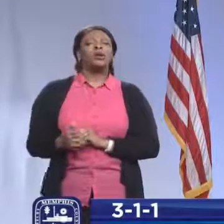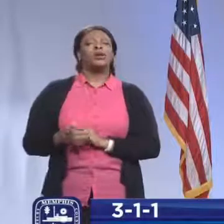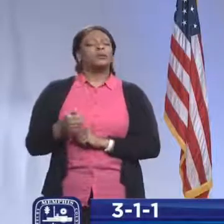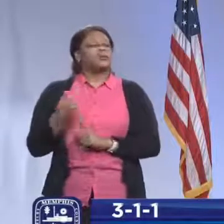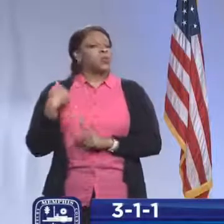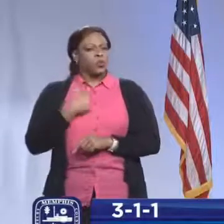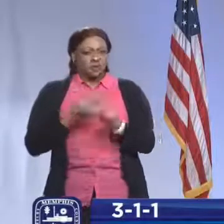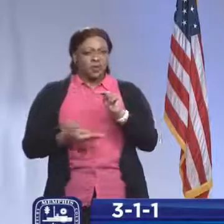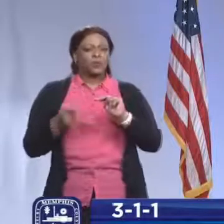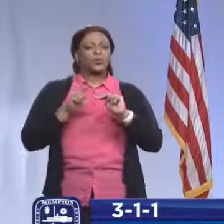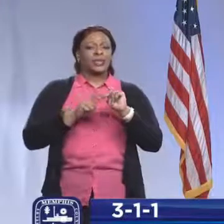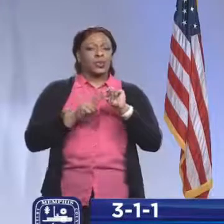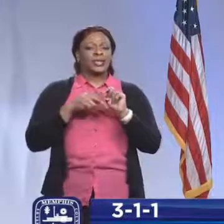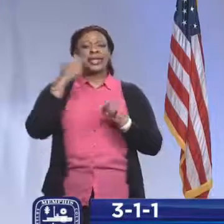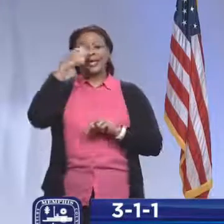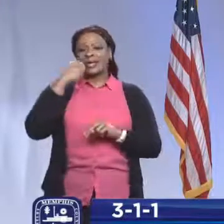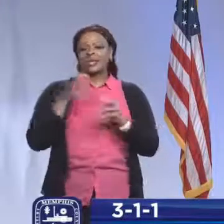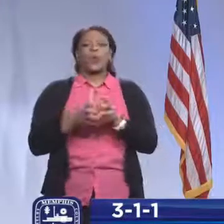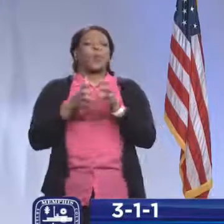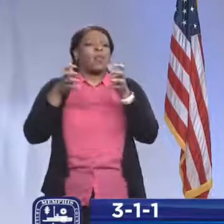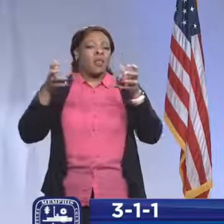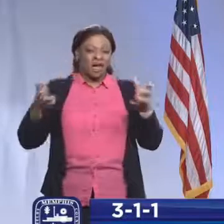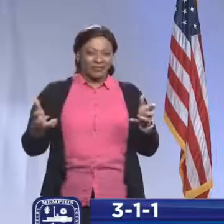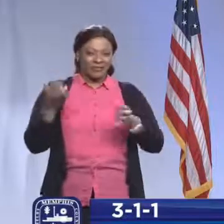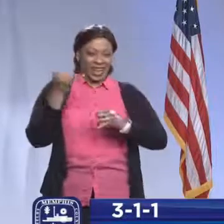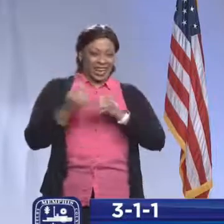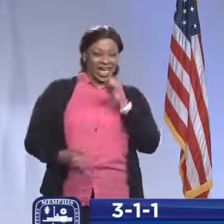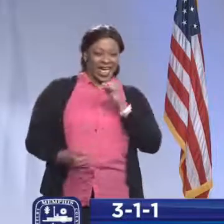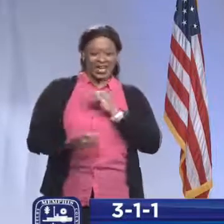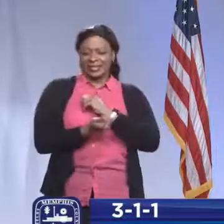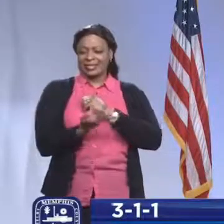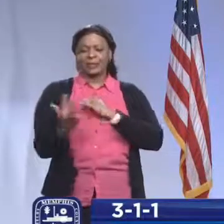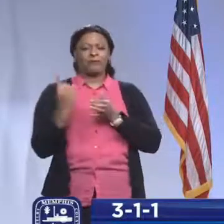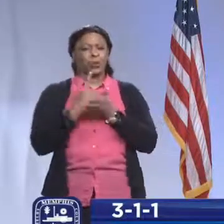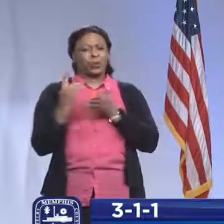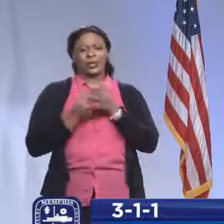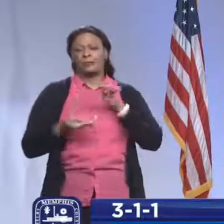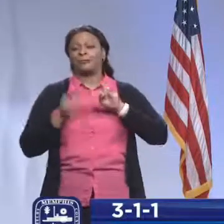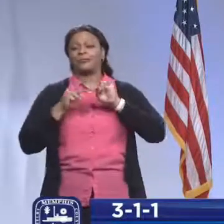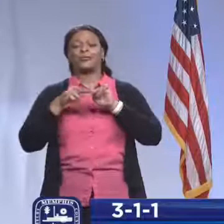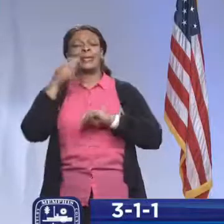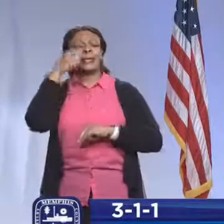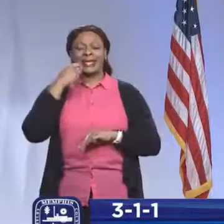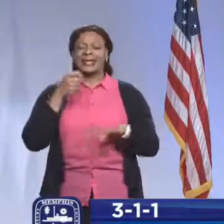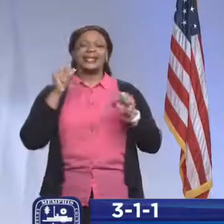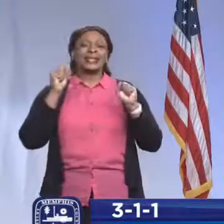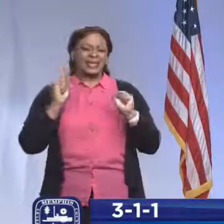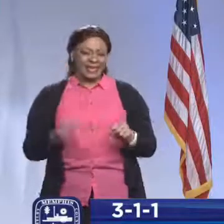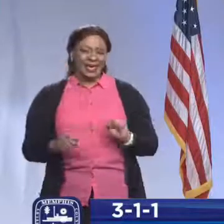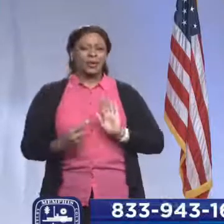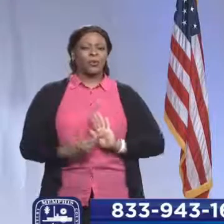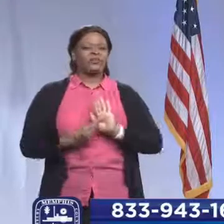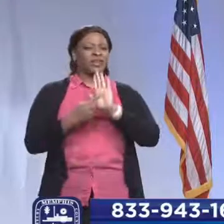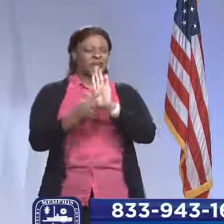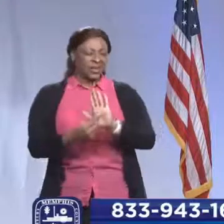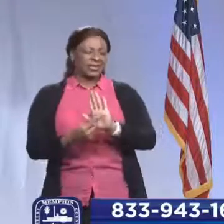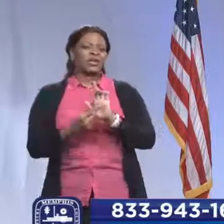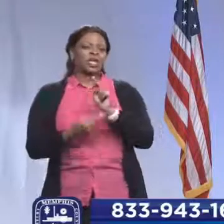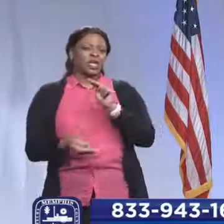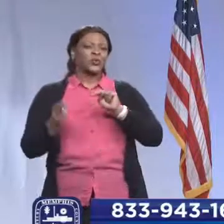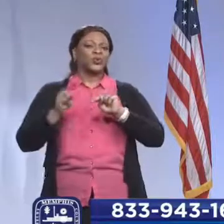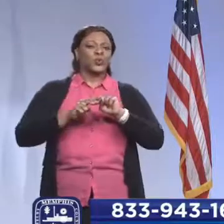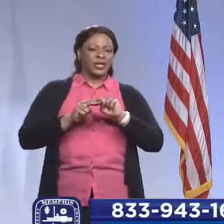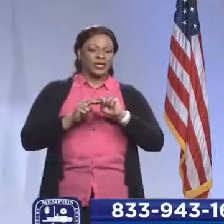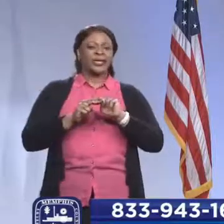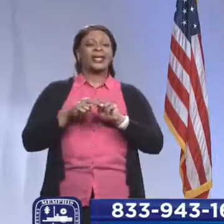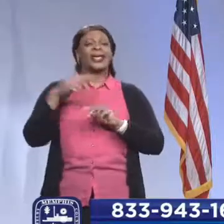we have increased testing significantly over the past several weeks, and so it can be a reflection of increased